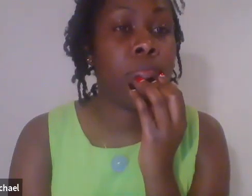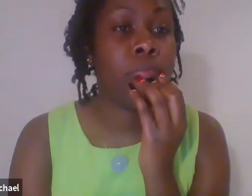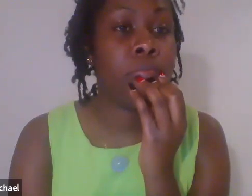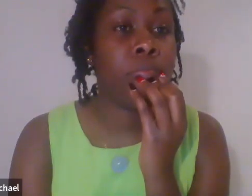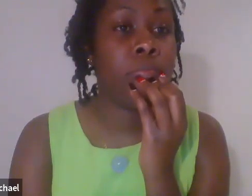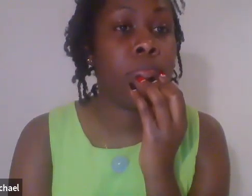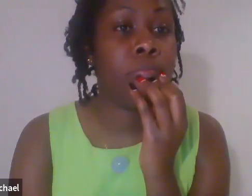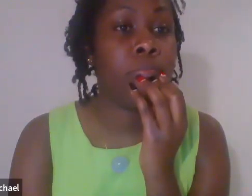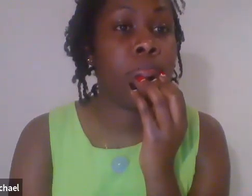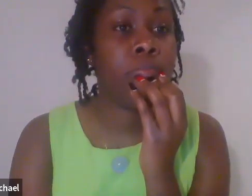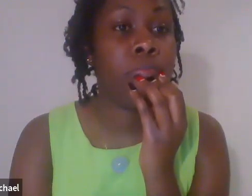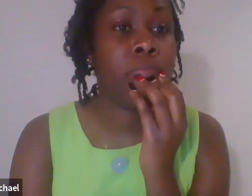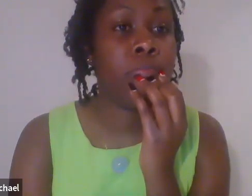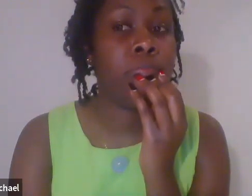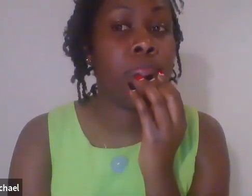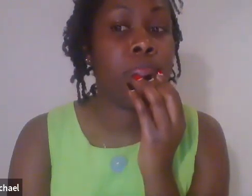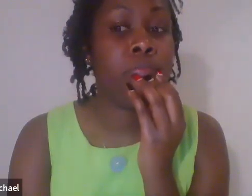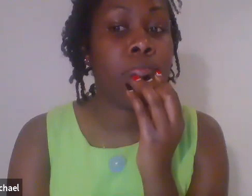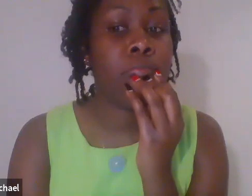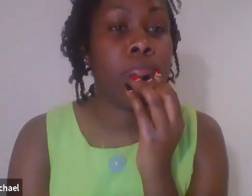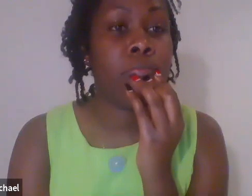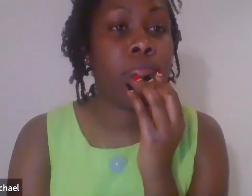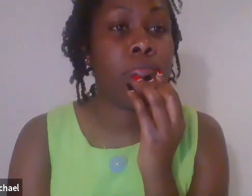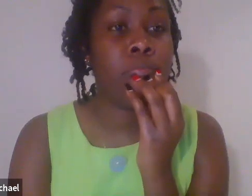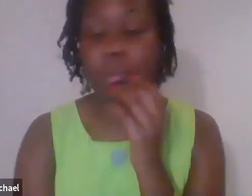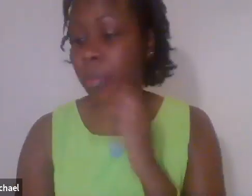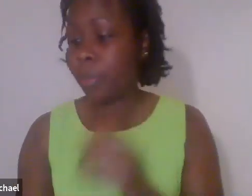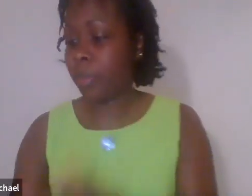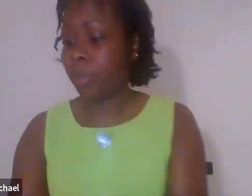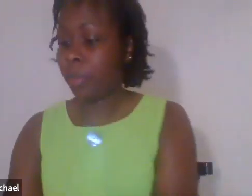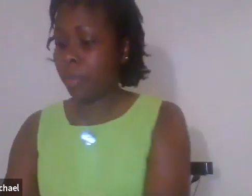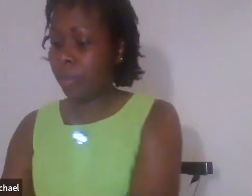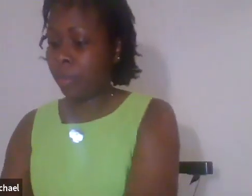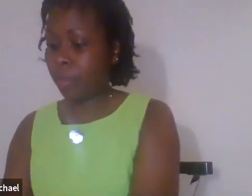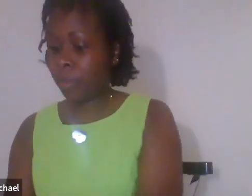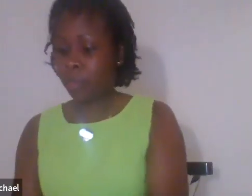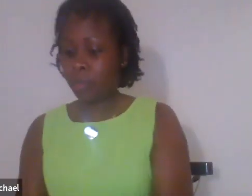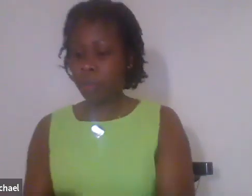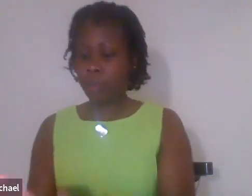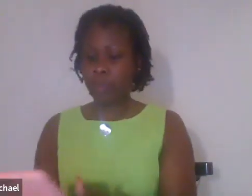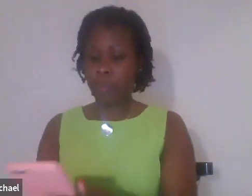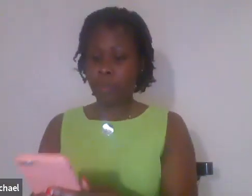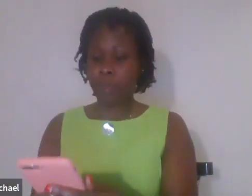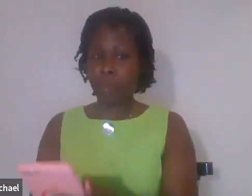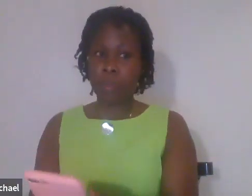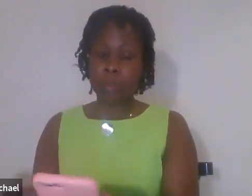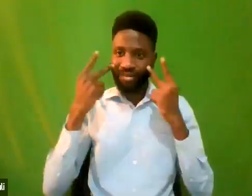We are waiting for Byron. Oh, Byron, you are getting pinned at least so that Ashura can follow. Then